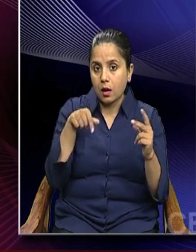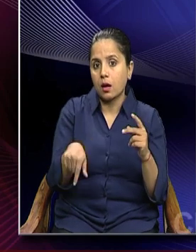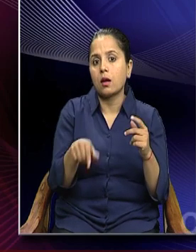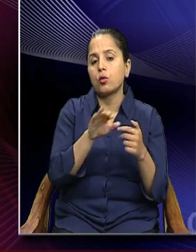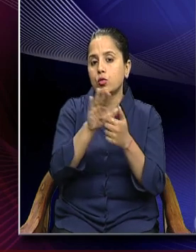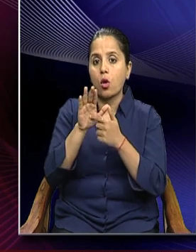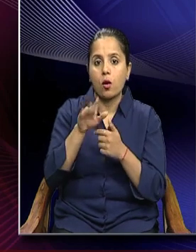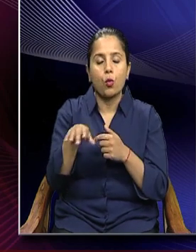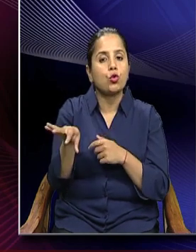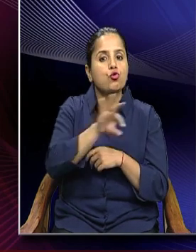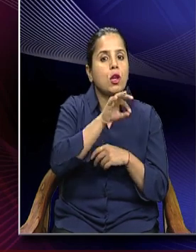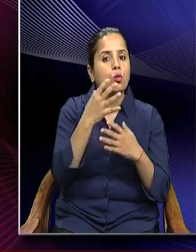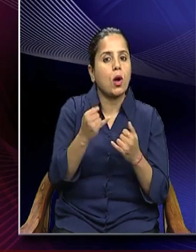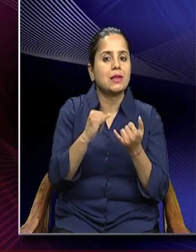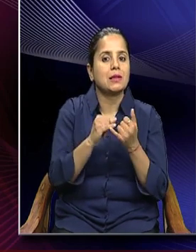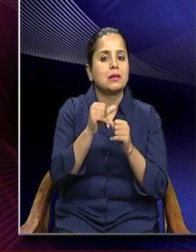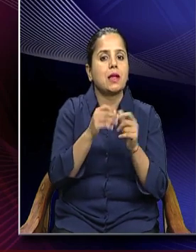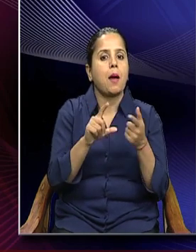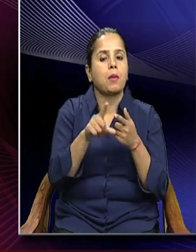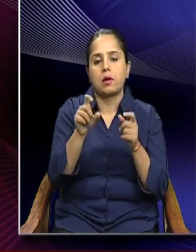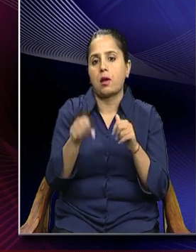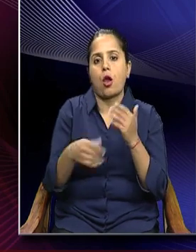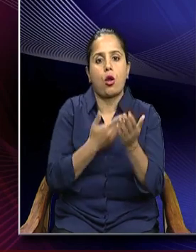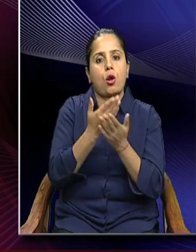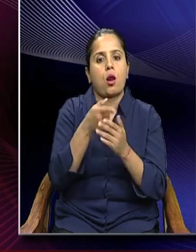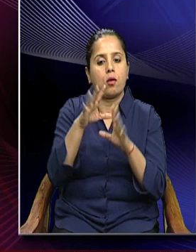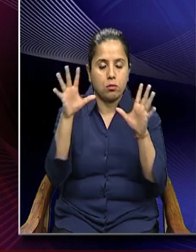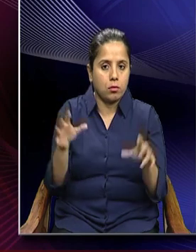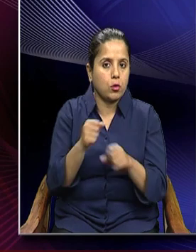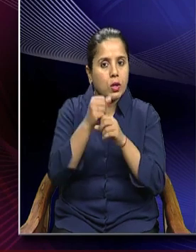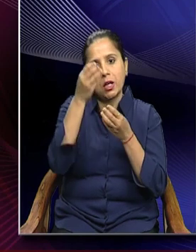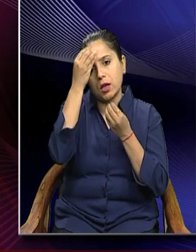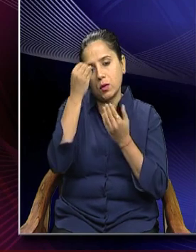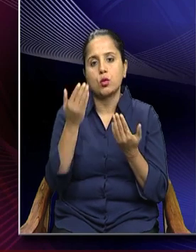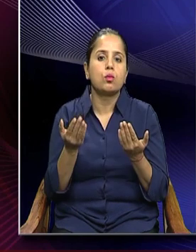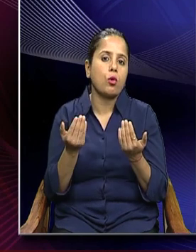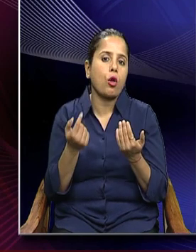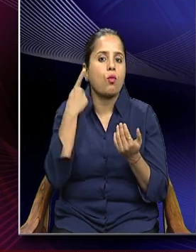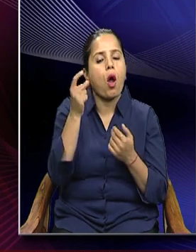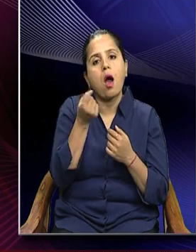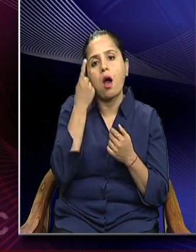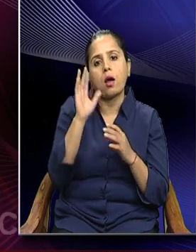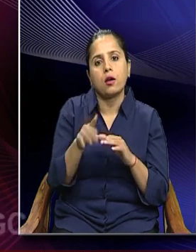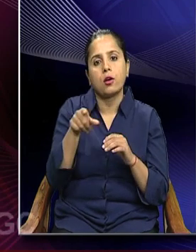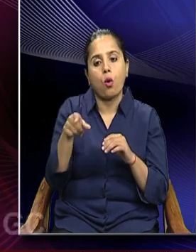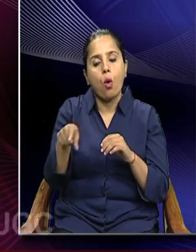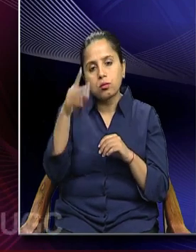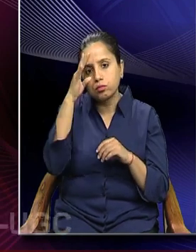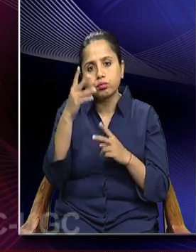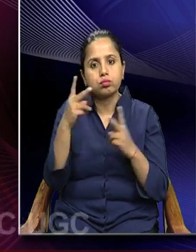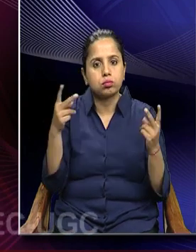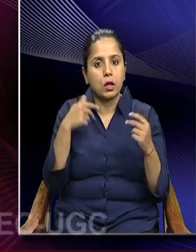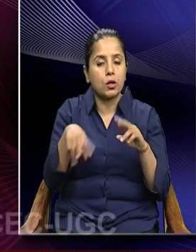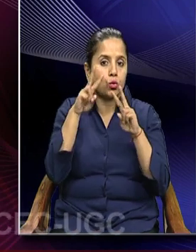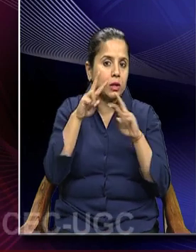employed to select a sample that can offer comprehensive information for understanding the phenomenon.